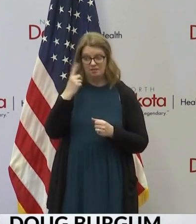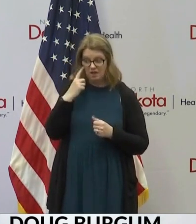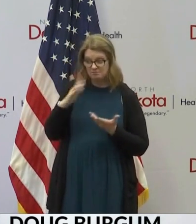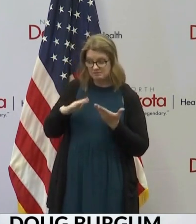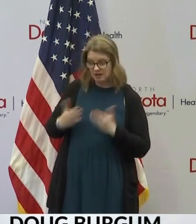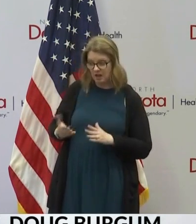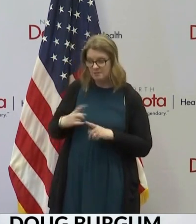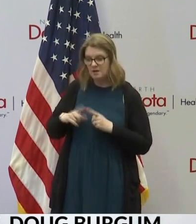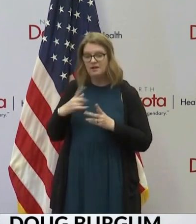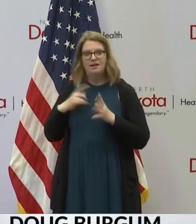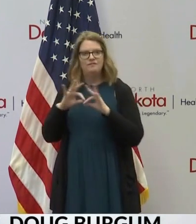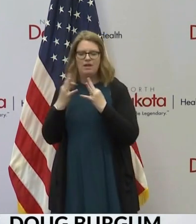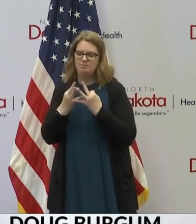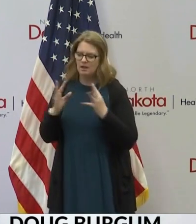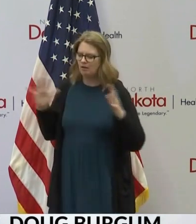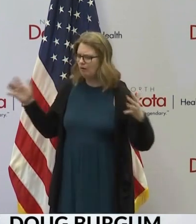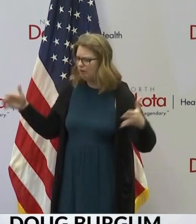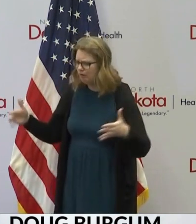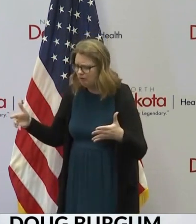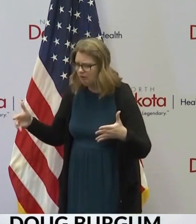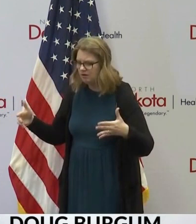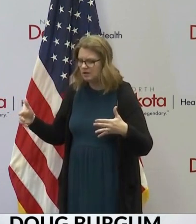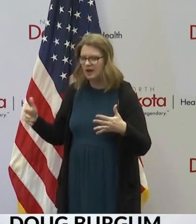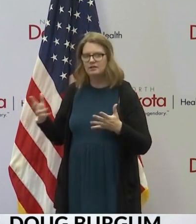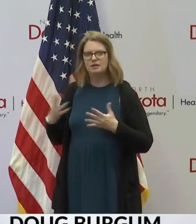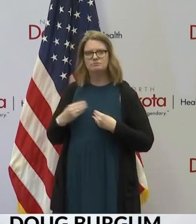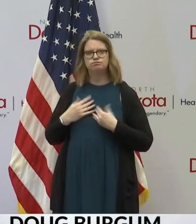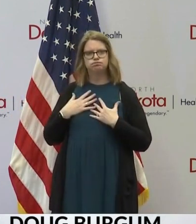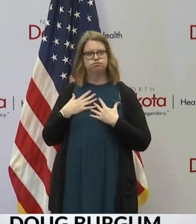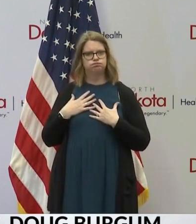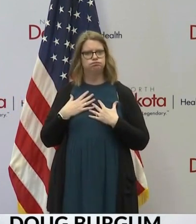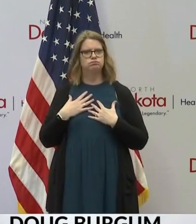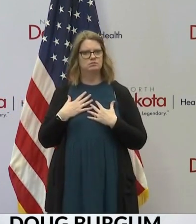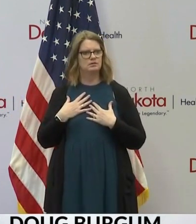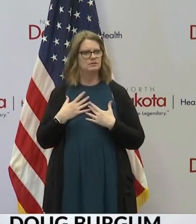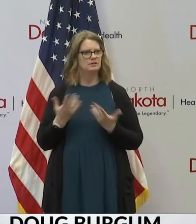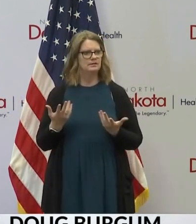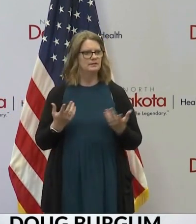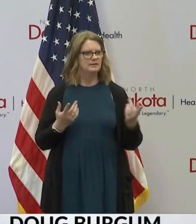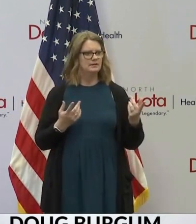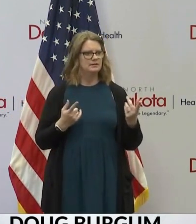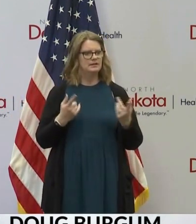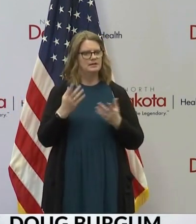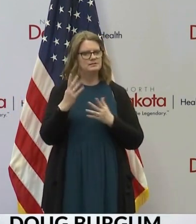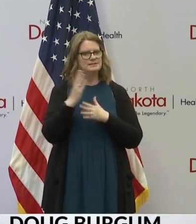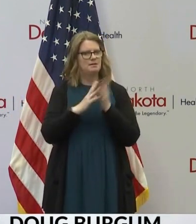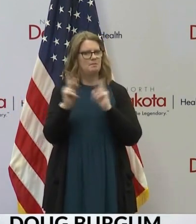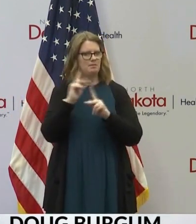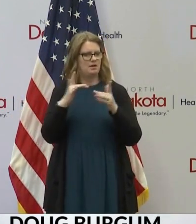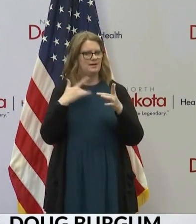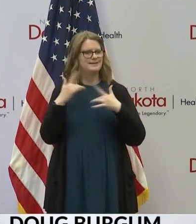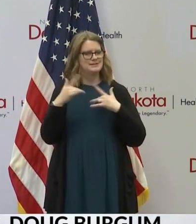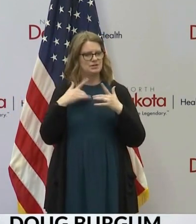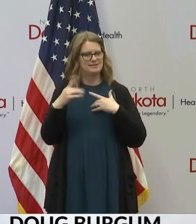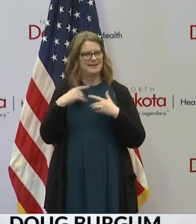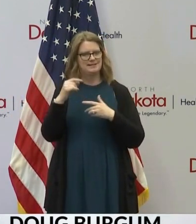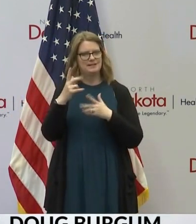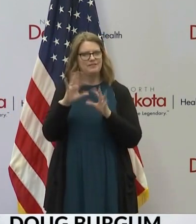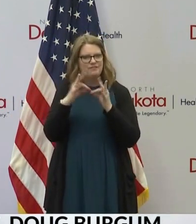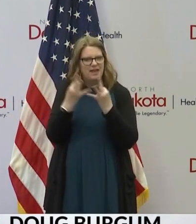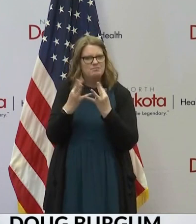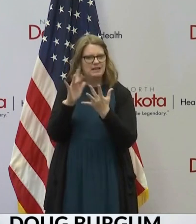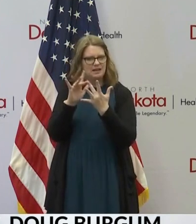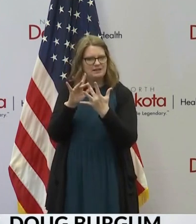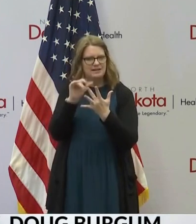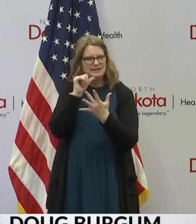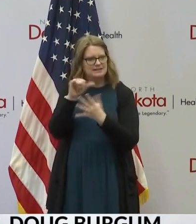he's gets the energy. So they're expressing concern that that's not being factored in enough. And I know that I